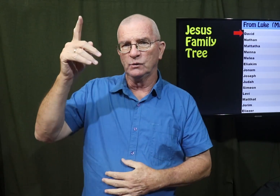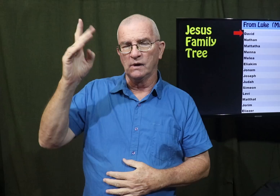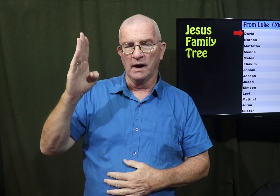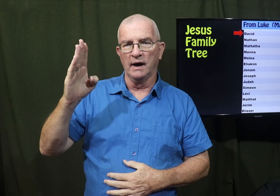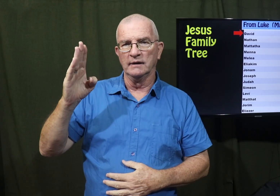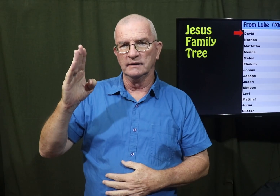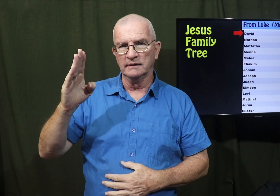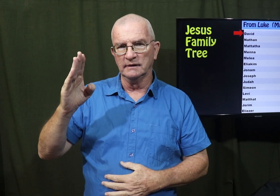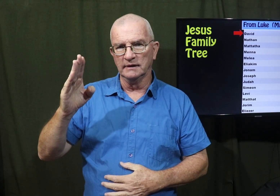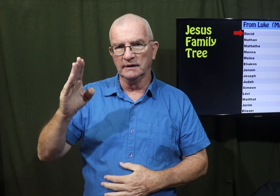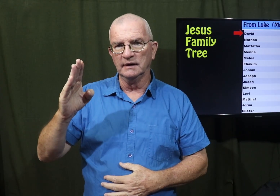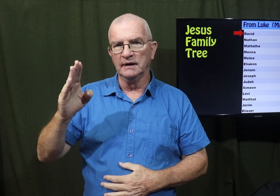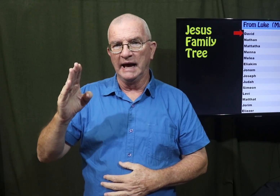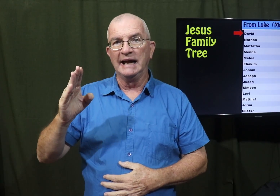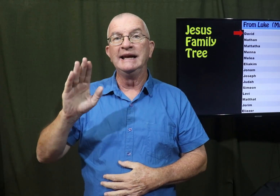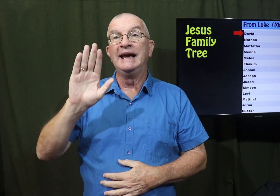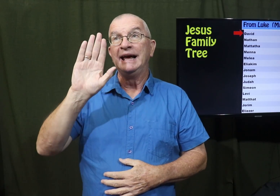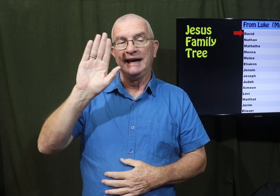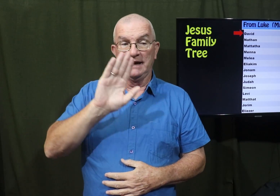David was very obedient to God